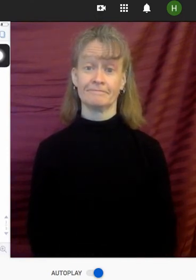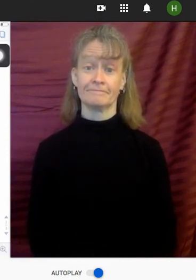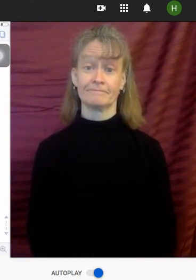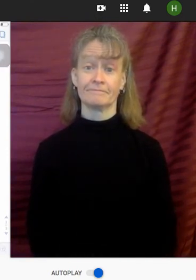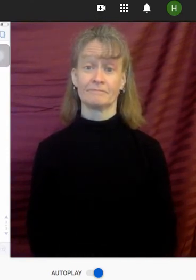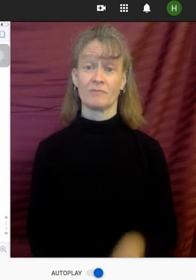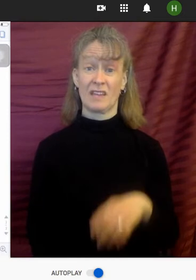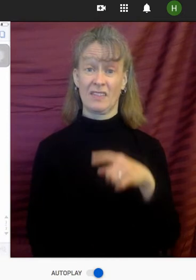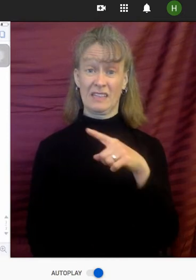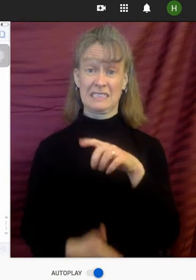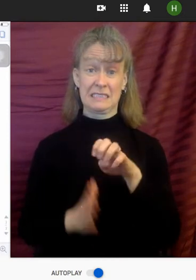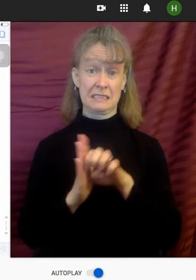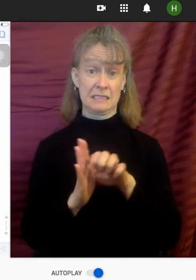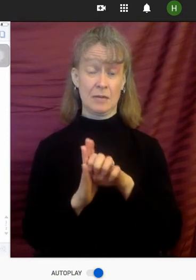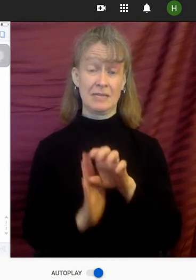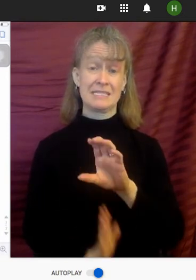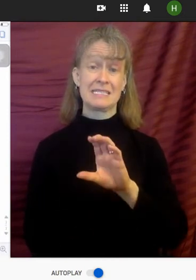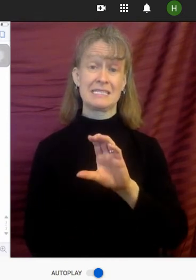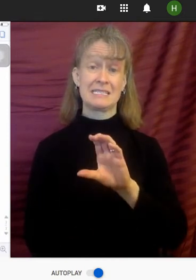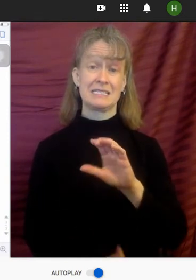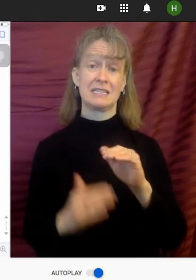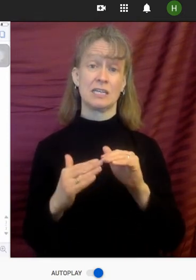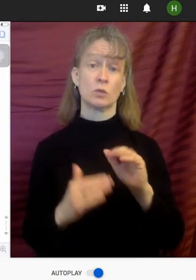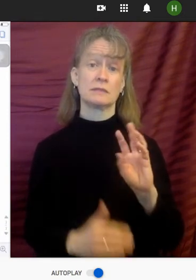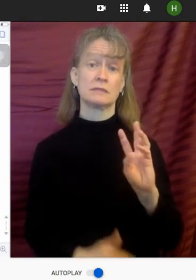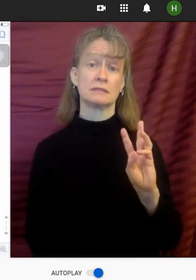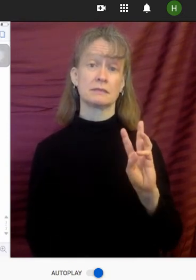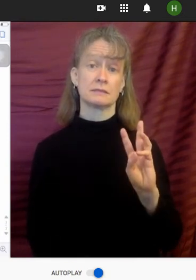So our c equals 6.